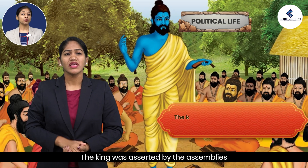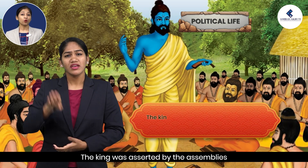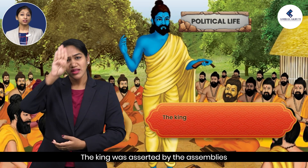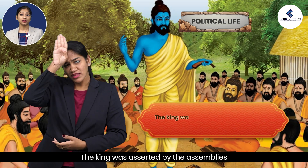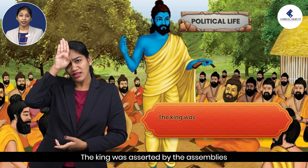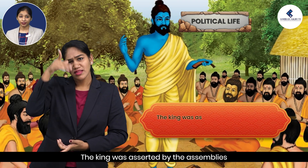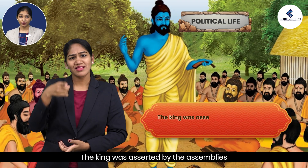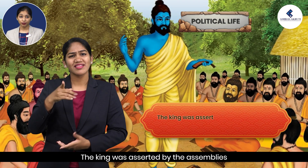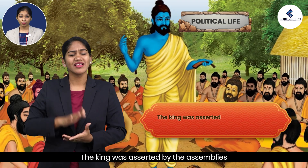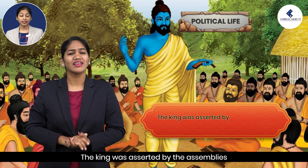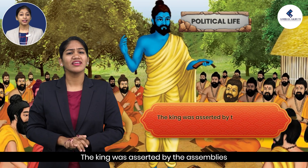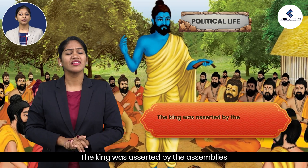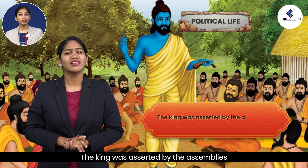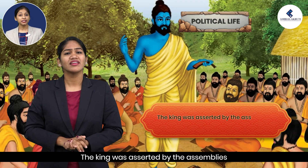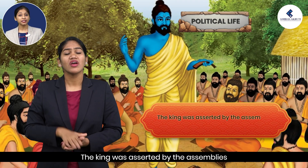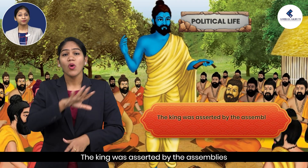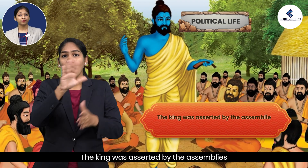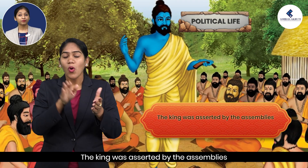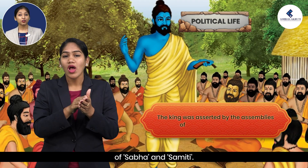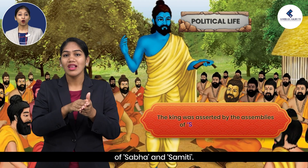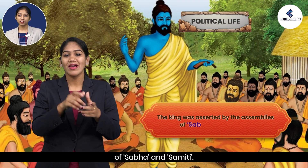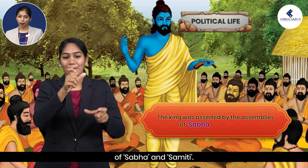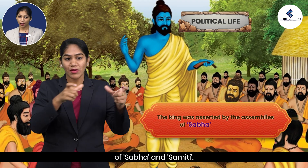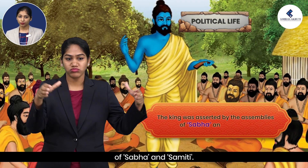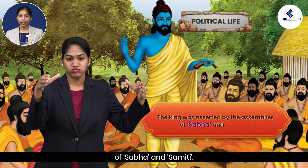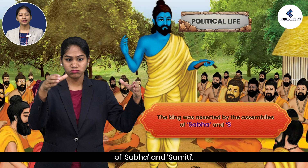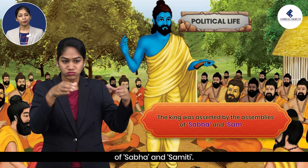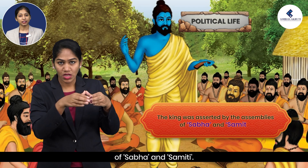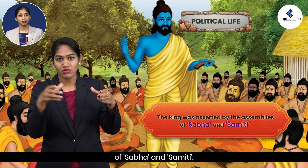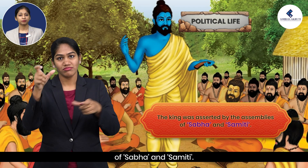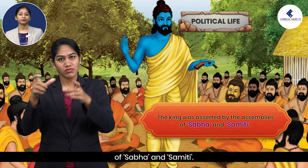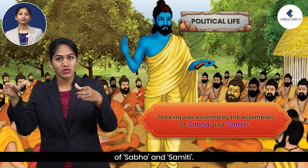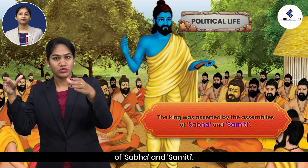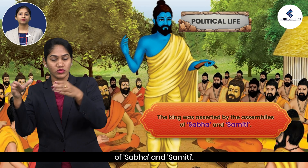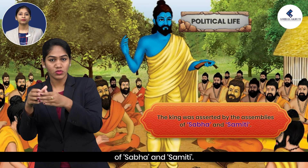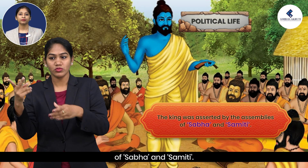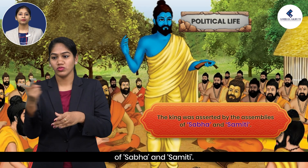The king was asserted by the assemblies of Sabha and Samiti.